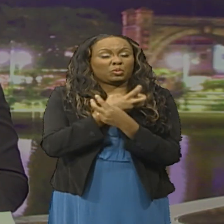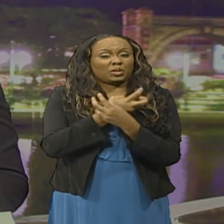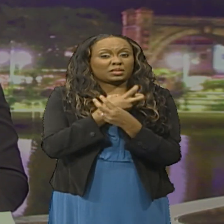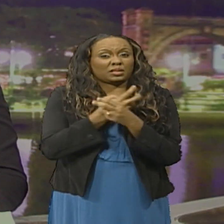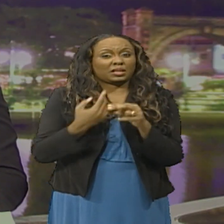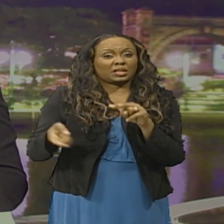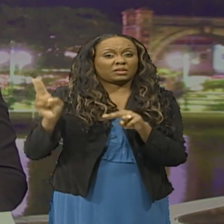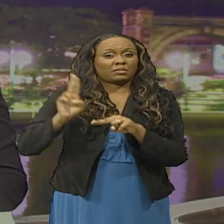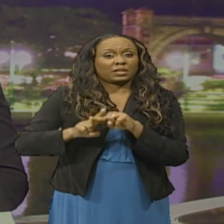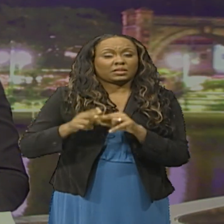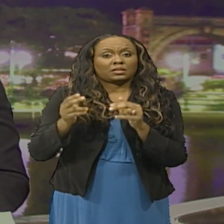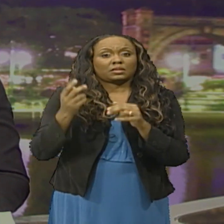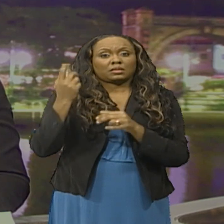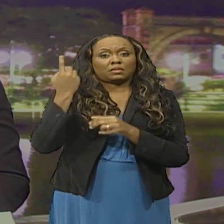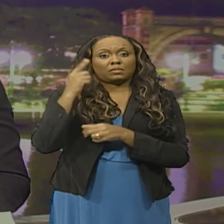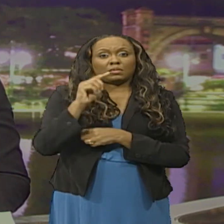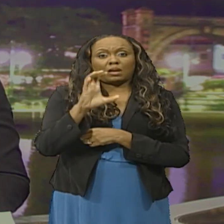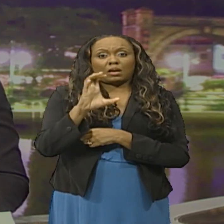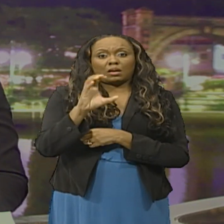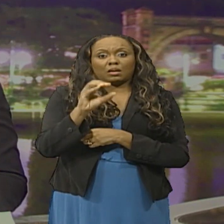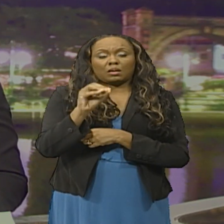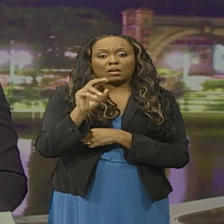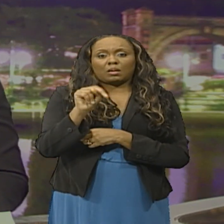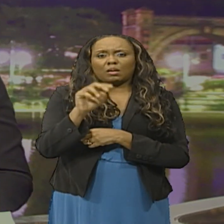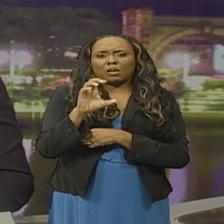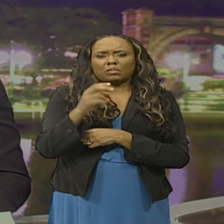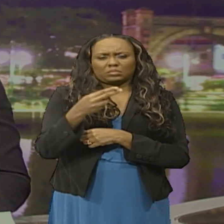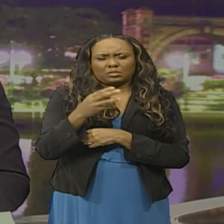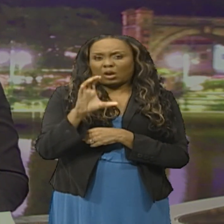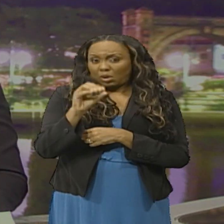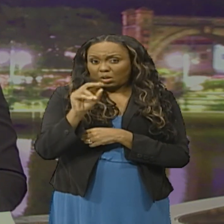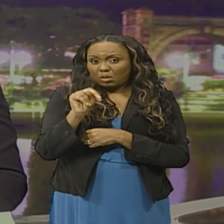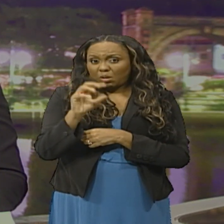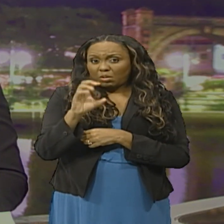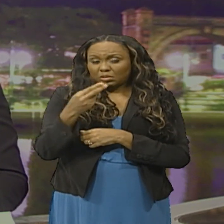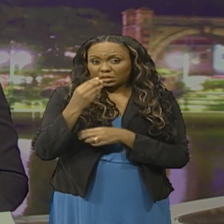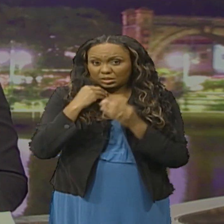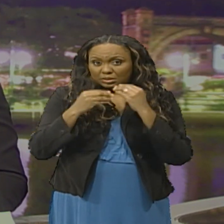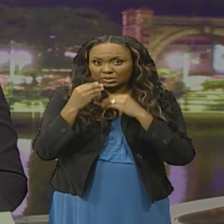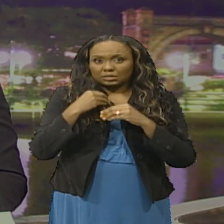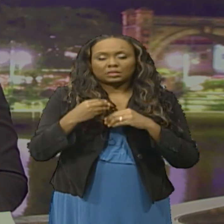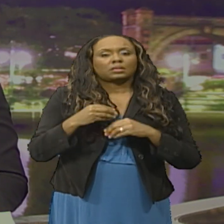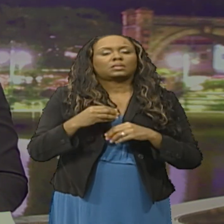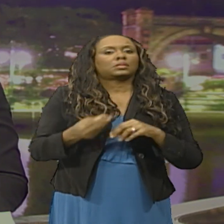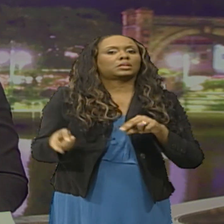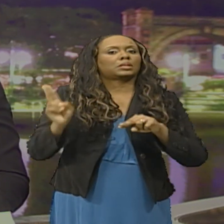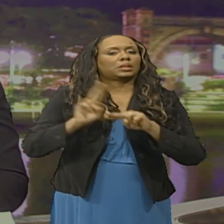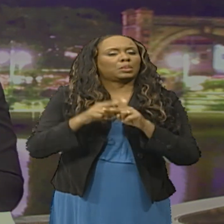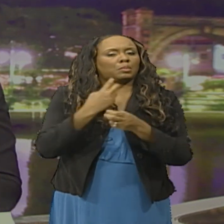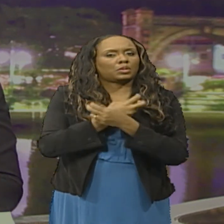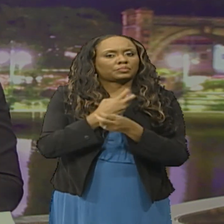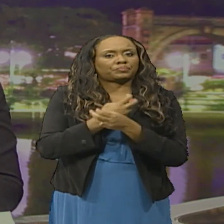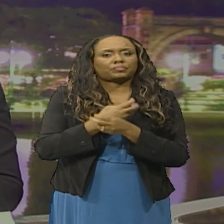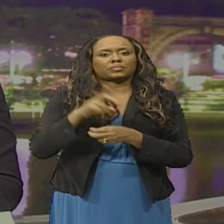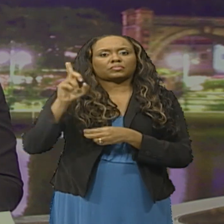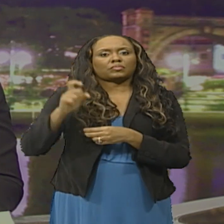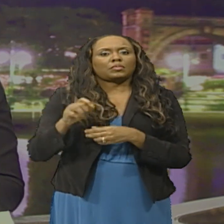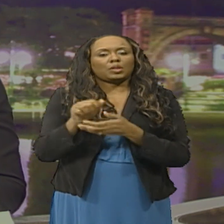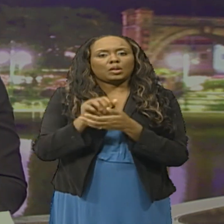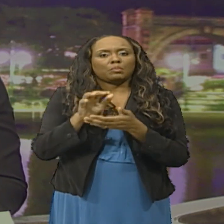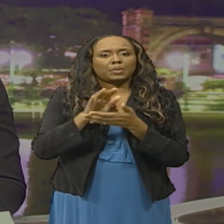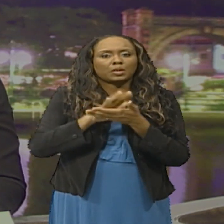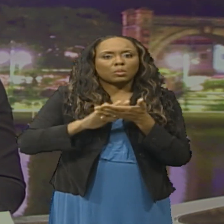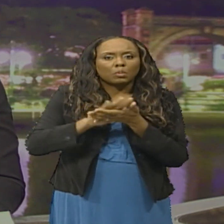Conch poisoning cases are trending downwards in the Bahamas. Consumers have been urged to play an active role in demanding that conch is